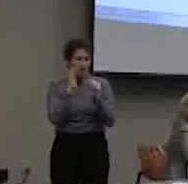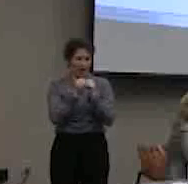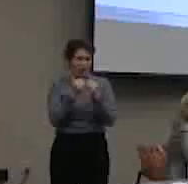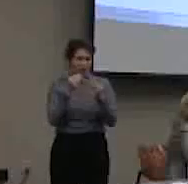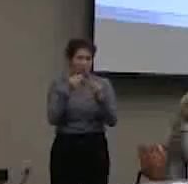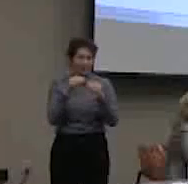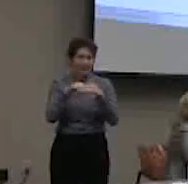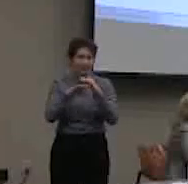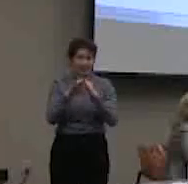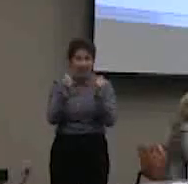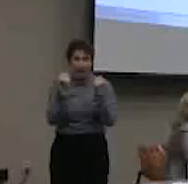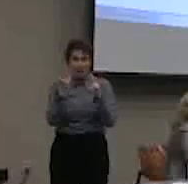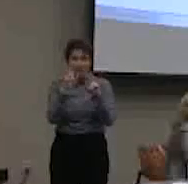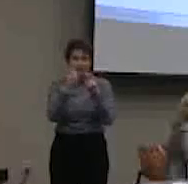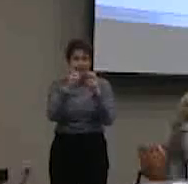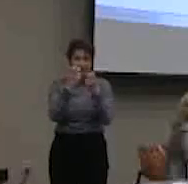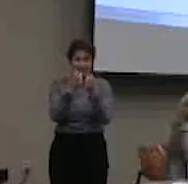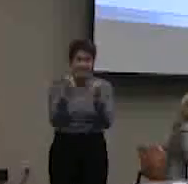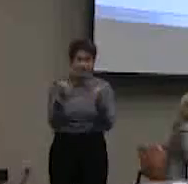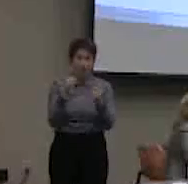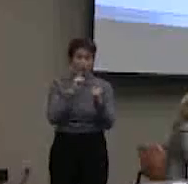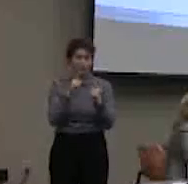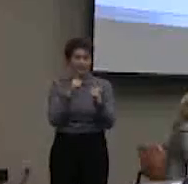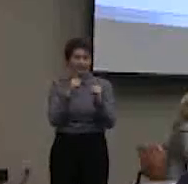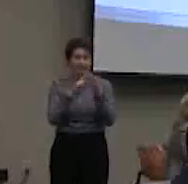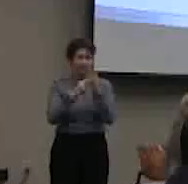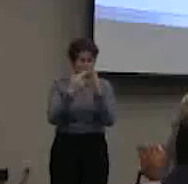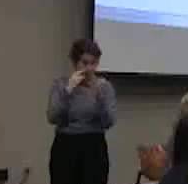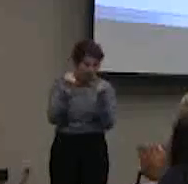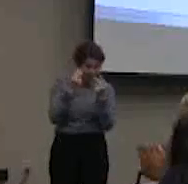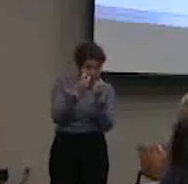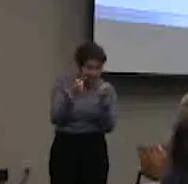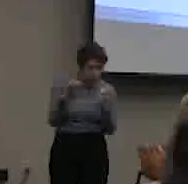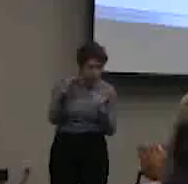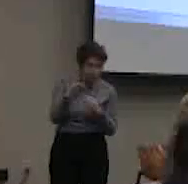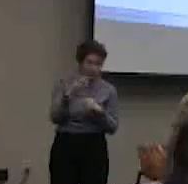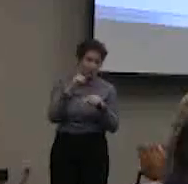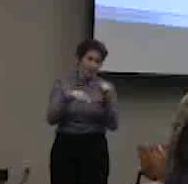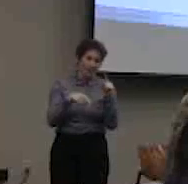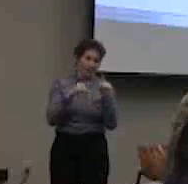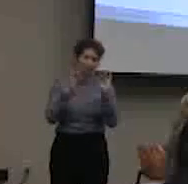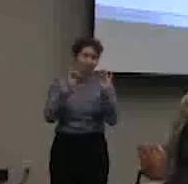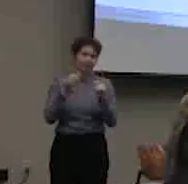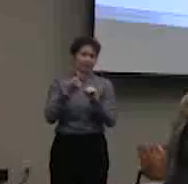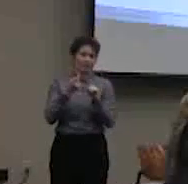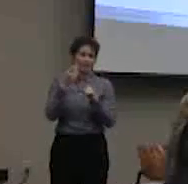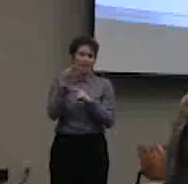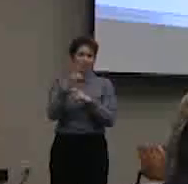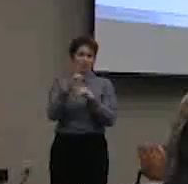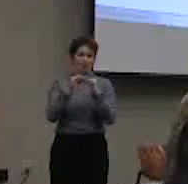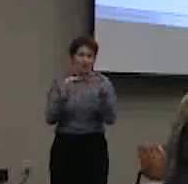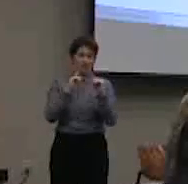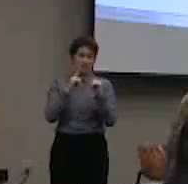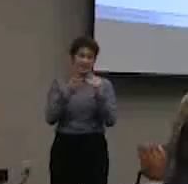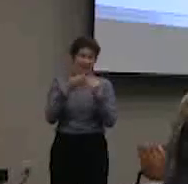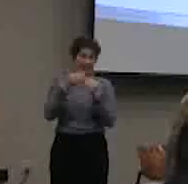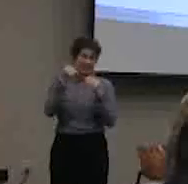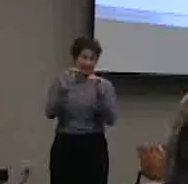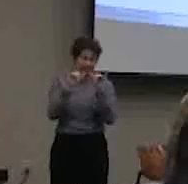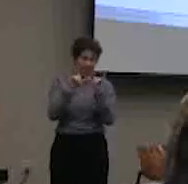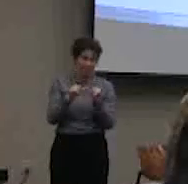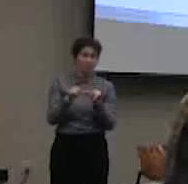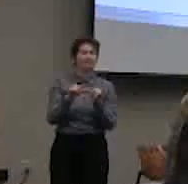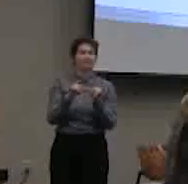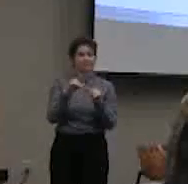defined? Do we know how many seats are out there? And we cannot dictate that from Baton Rouge level. So I think the easiest metrics are indeed access to and quality,